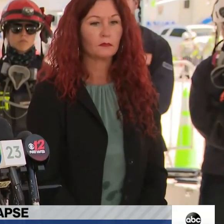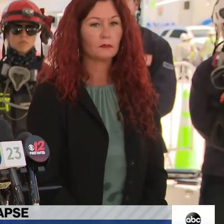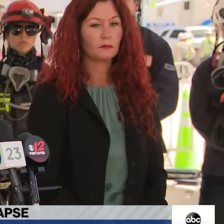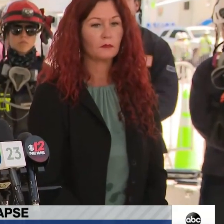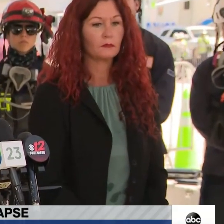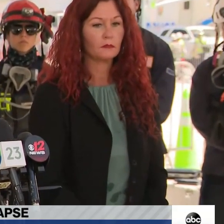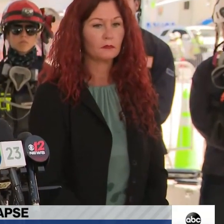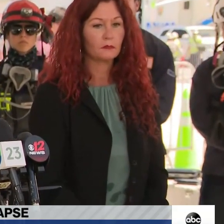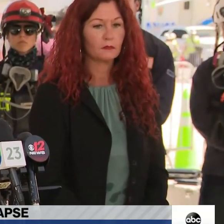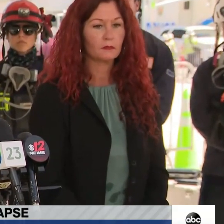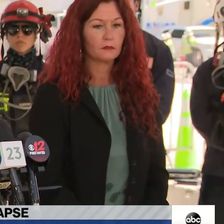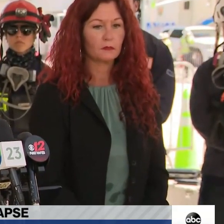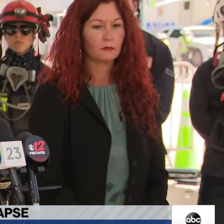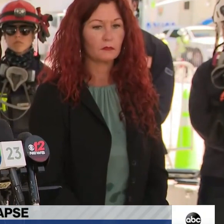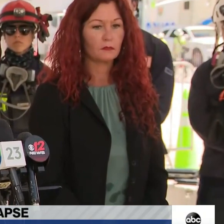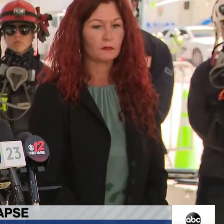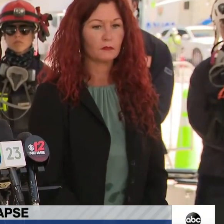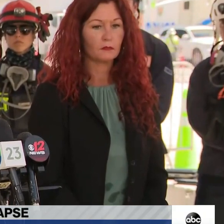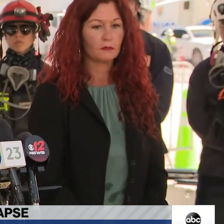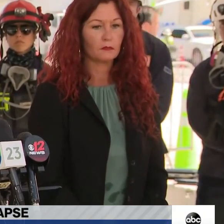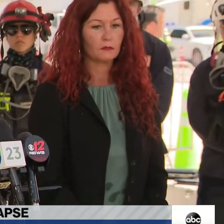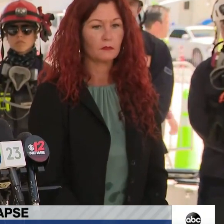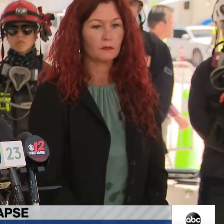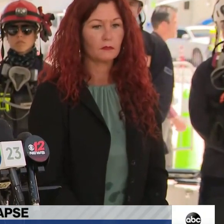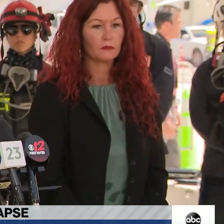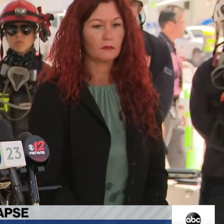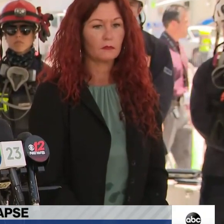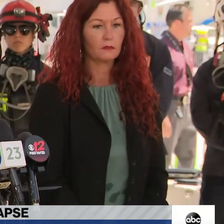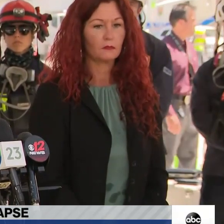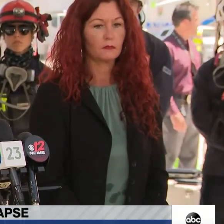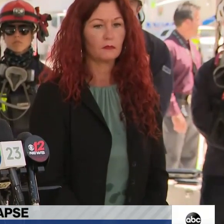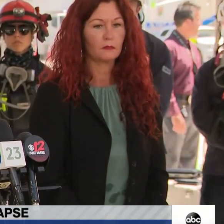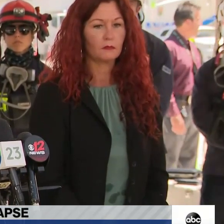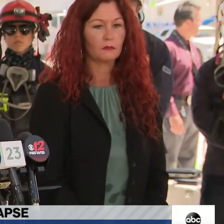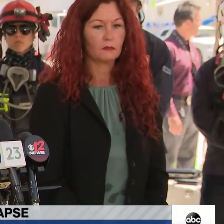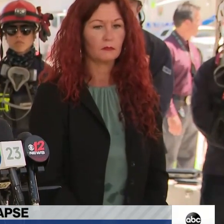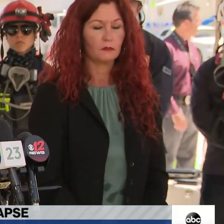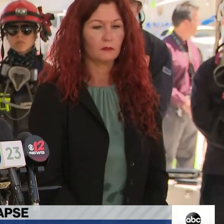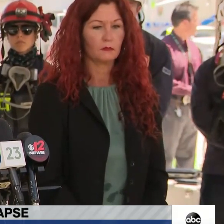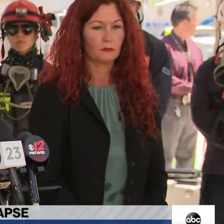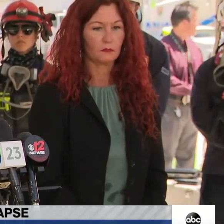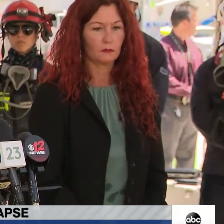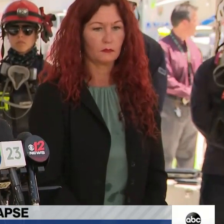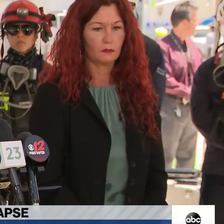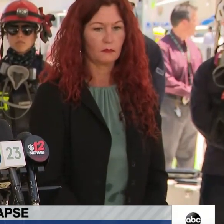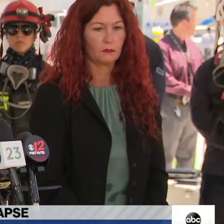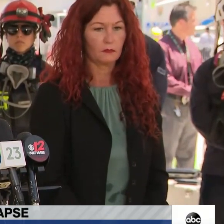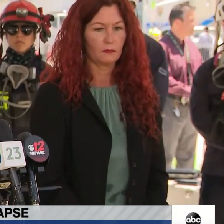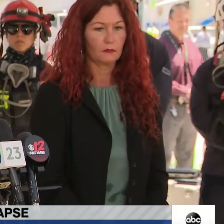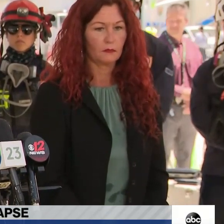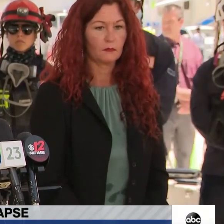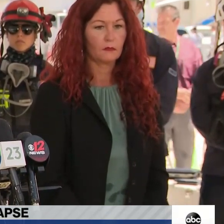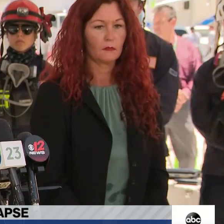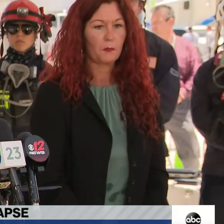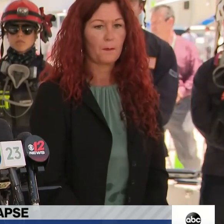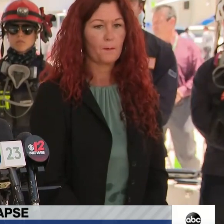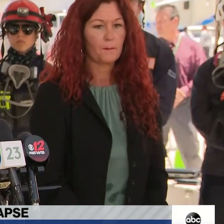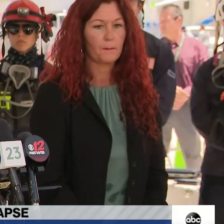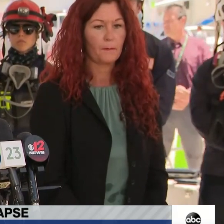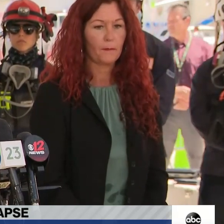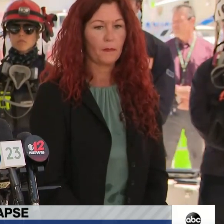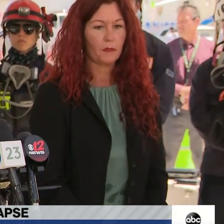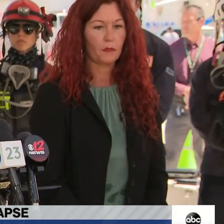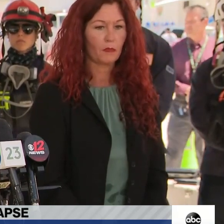tenemos acceso mientras nos preparamos para la llegada de esta tormenta. También continuamos desarrollando un plan